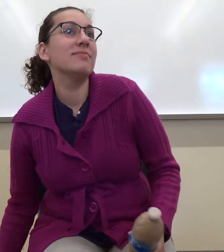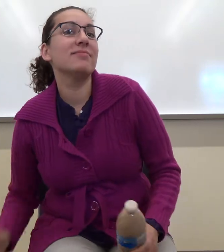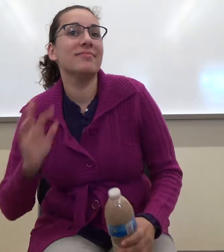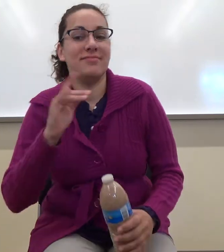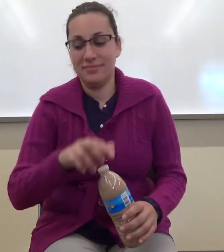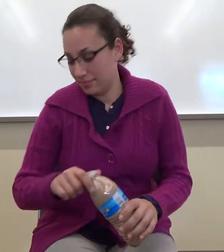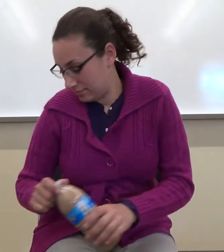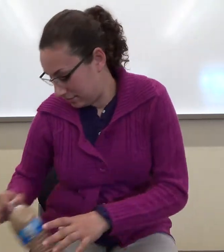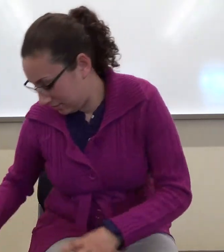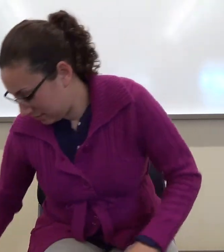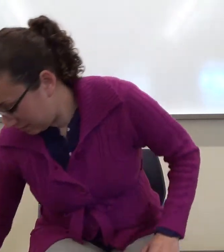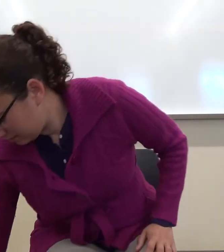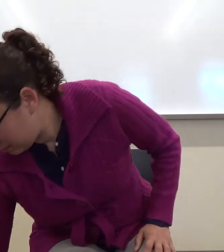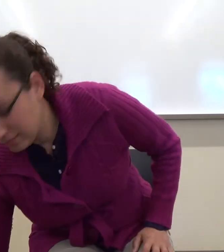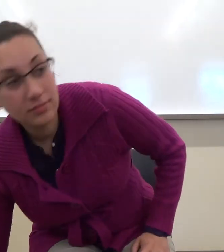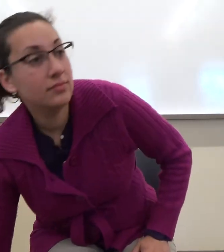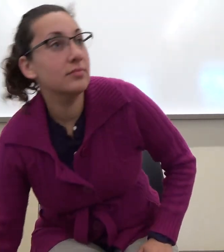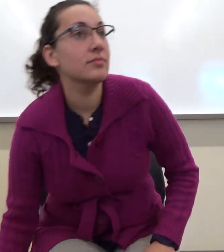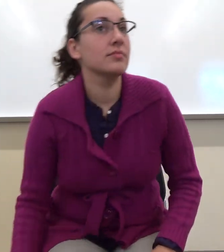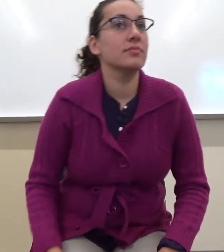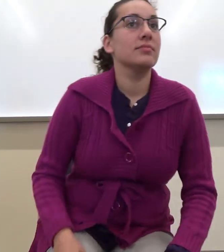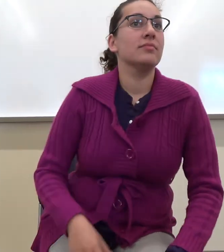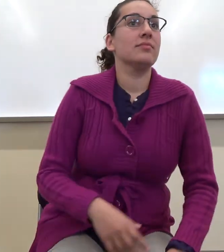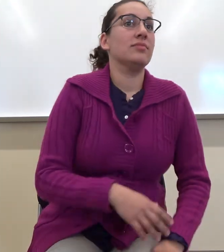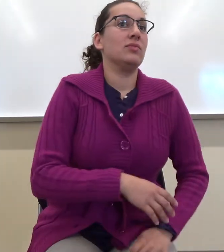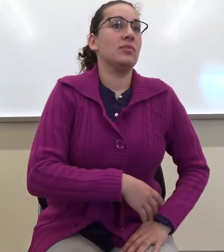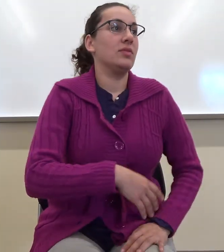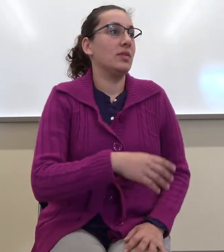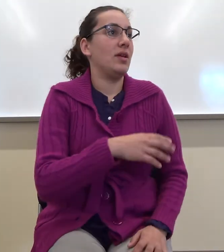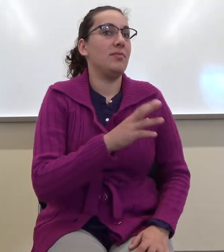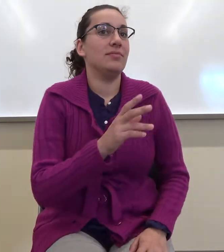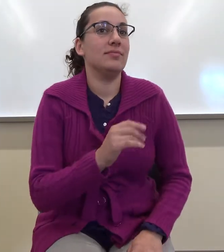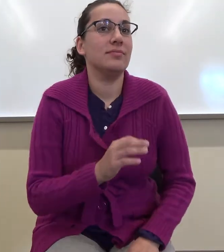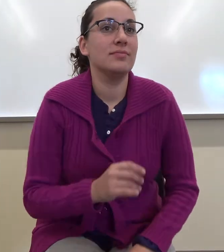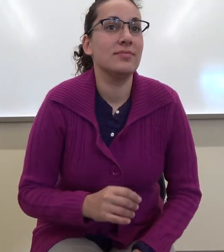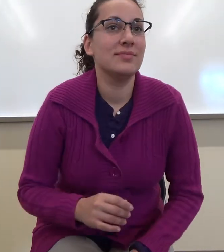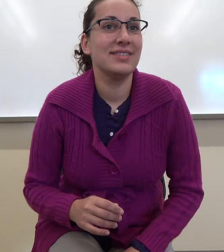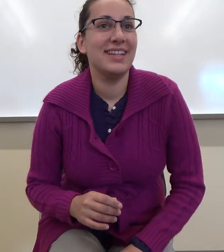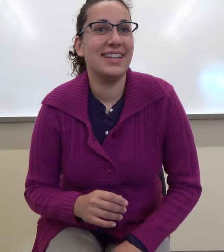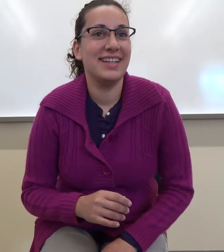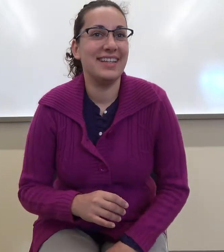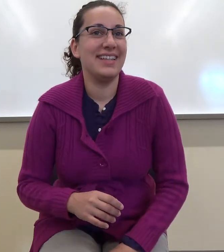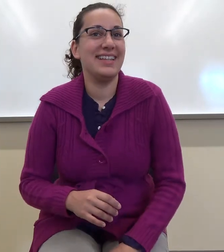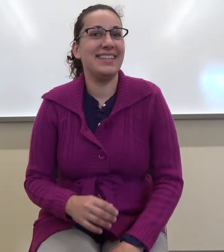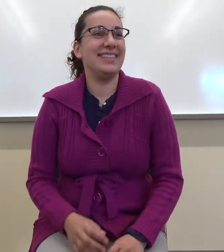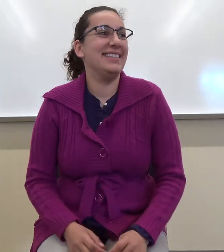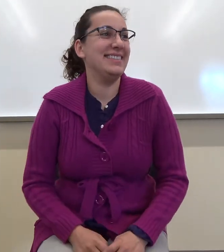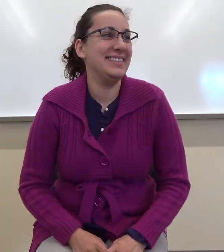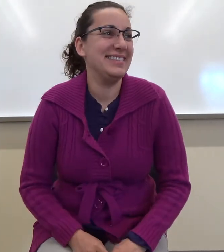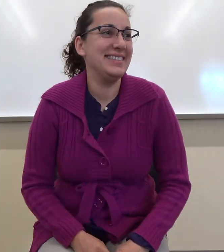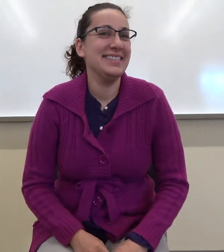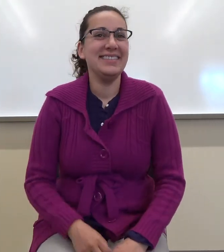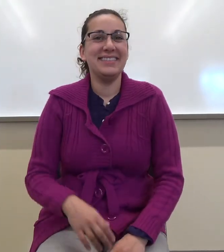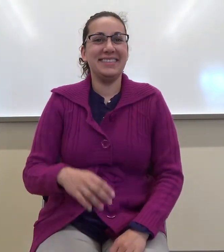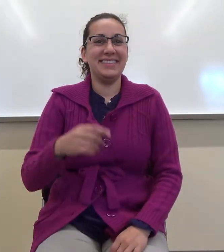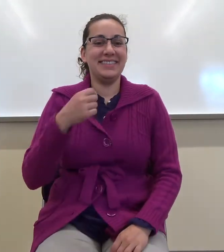people to move to the front of the room. We're going to go back to something that I handed out to you at the beginning of